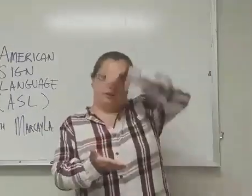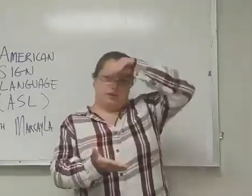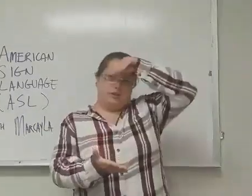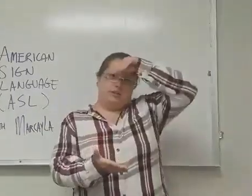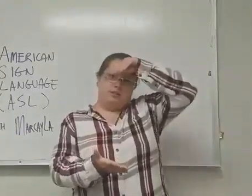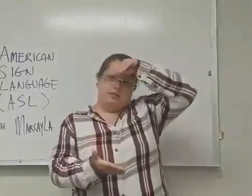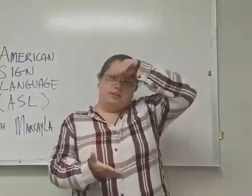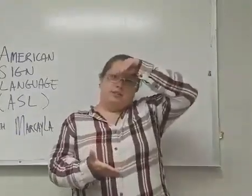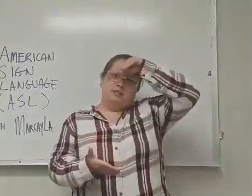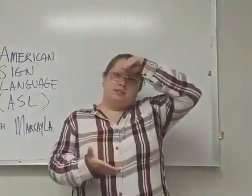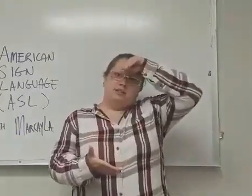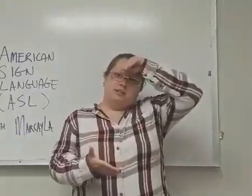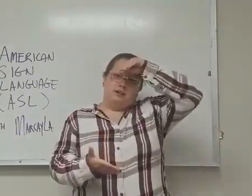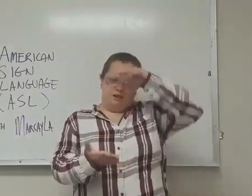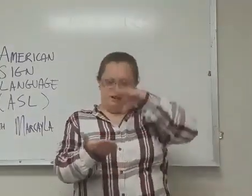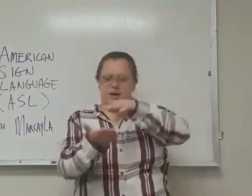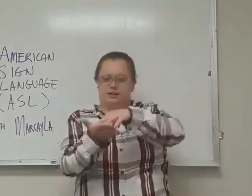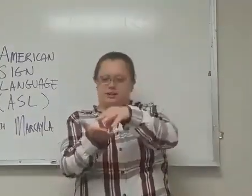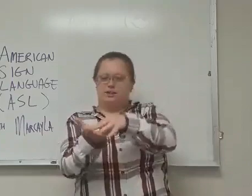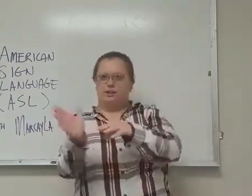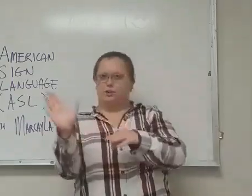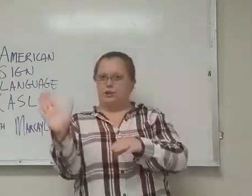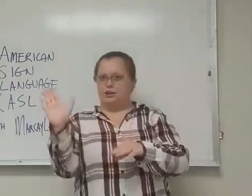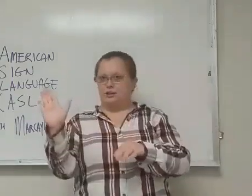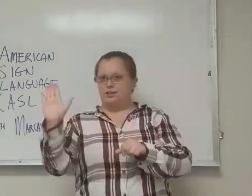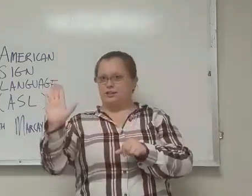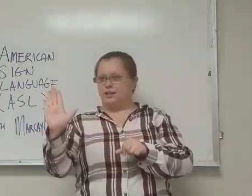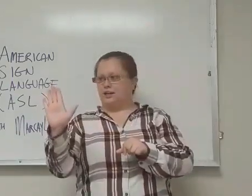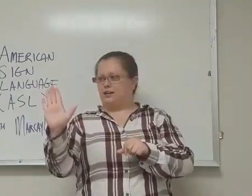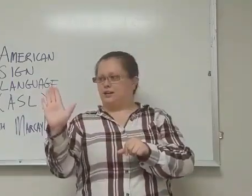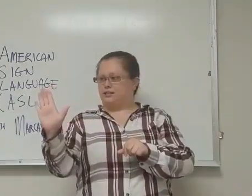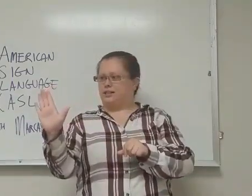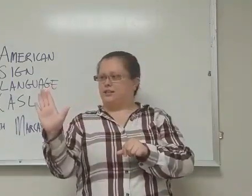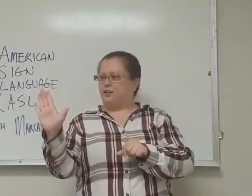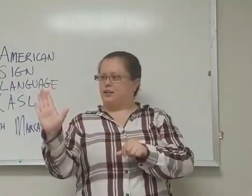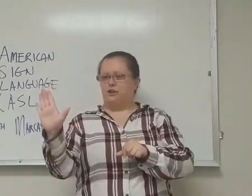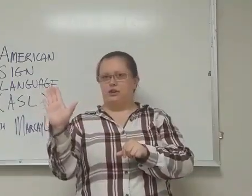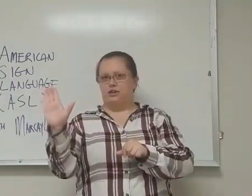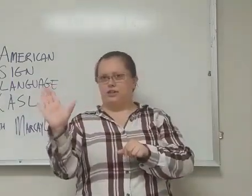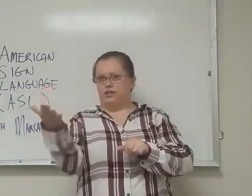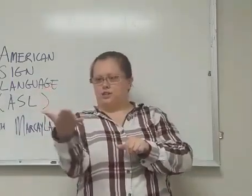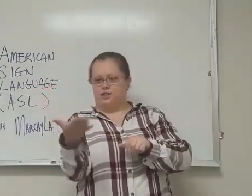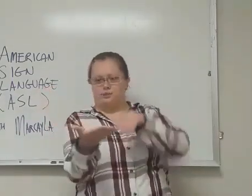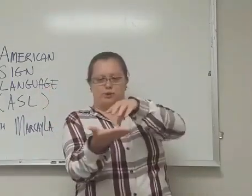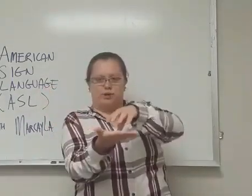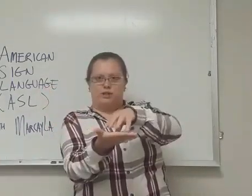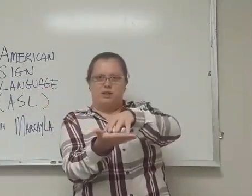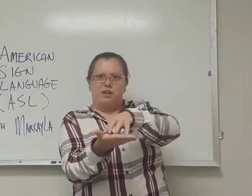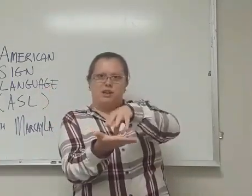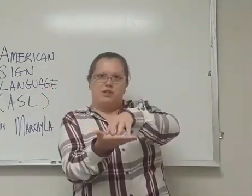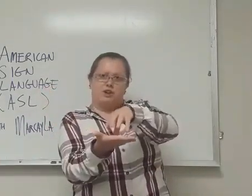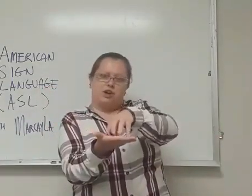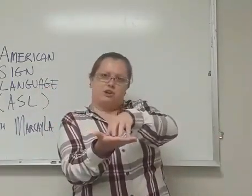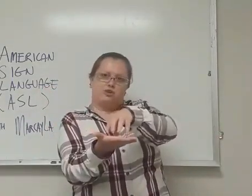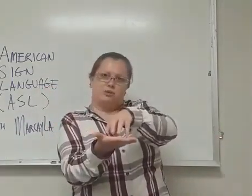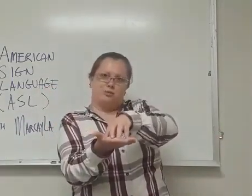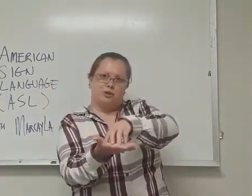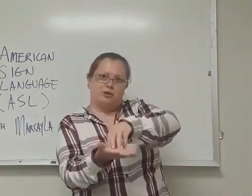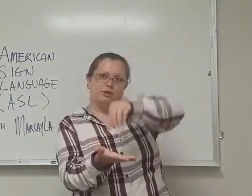Learn. Up like to touch the forehead. So it's like this is a book. Okay. And the knowledge from the book is